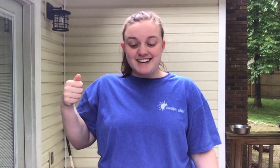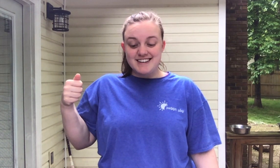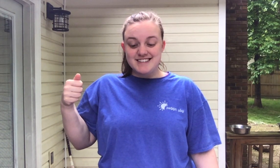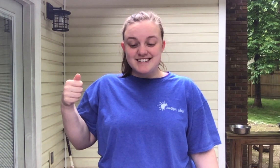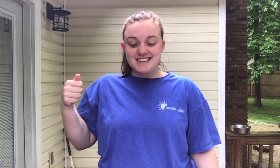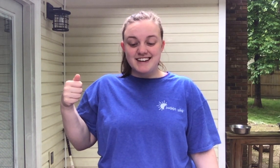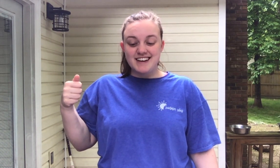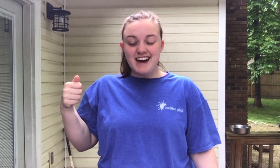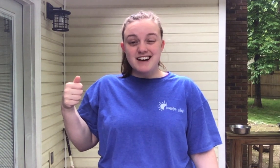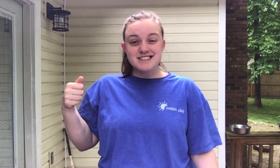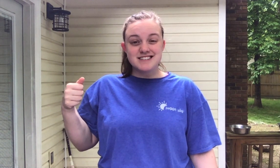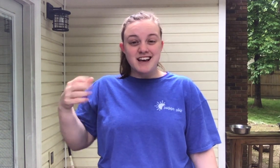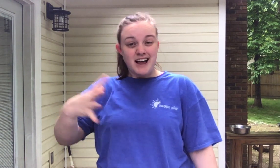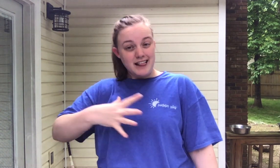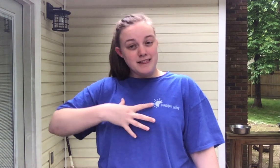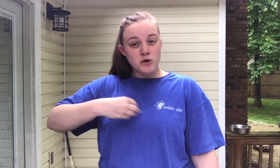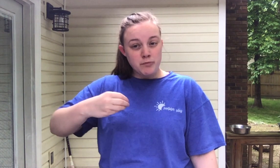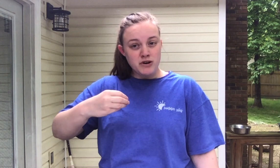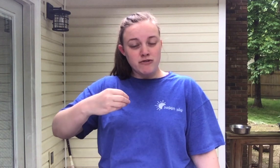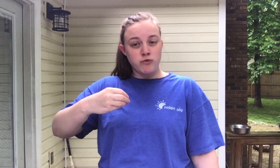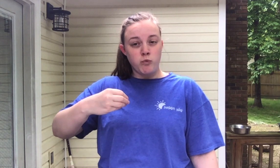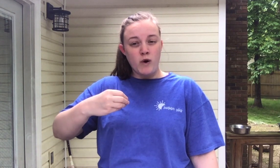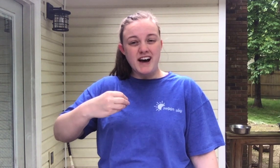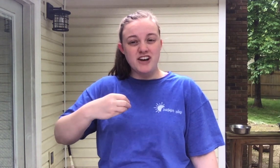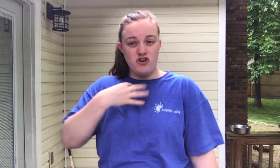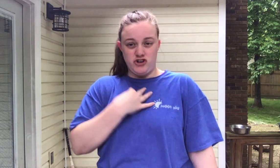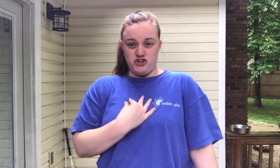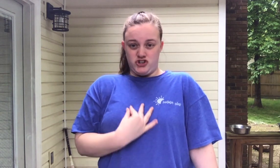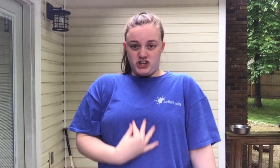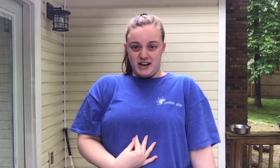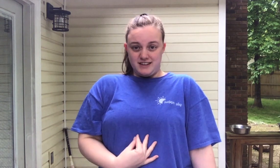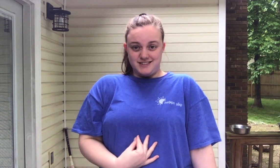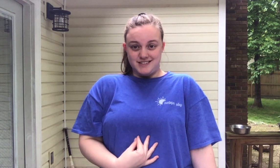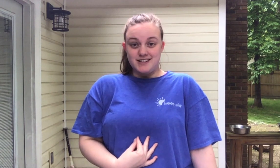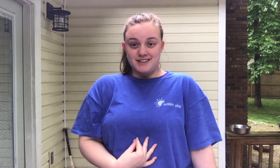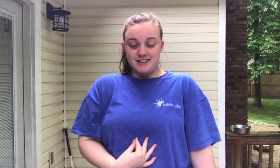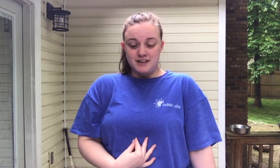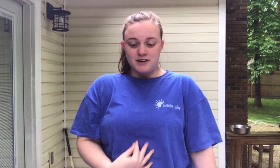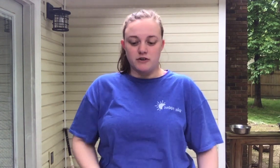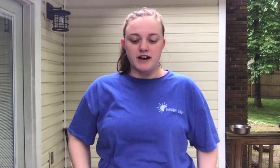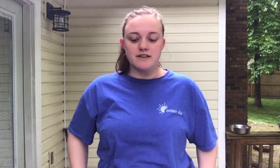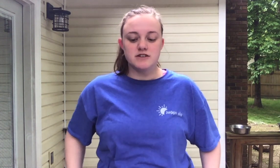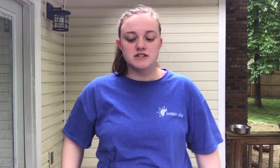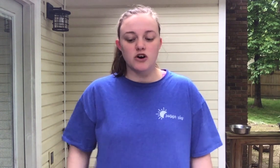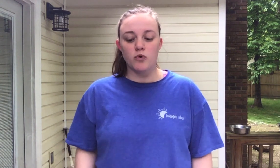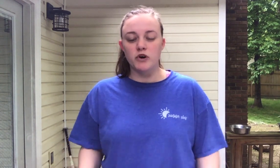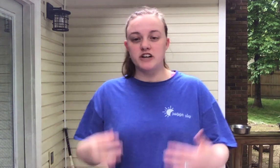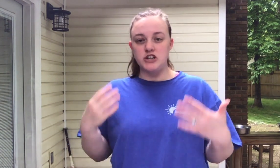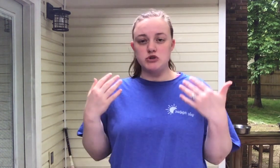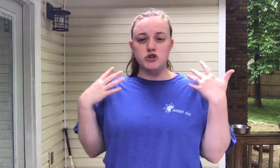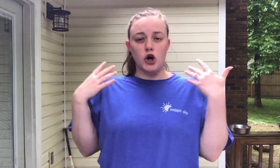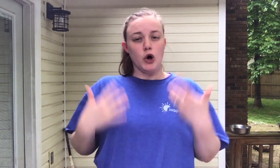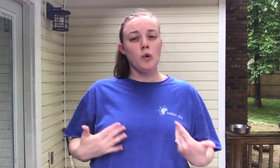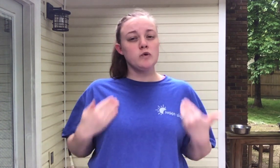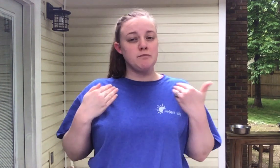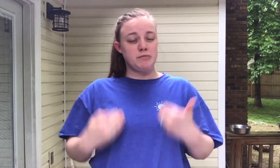and he has a little bit of white on his chest. Okay, so we're going to use our own